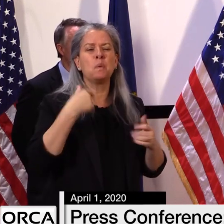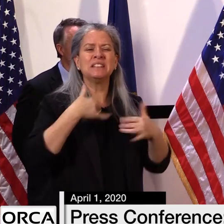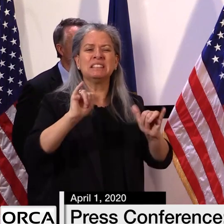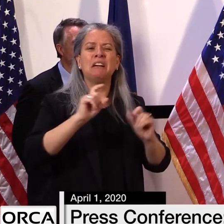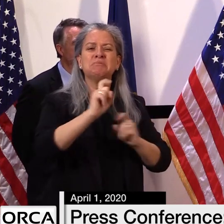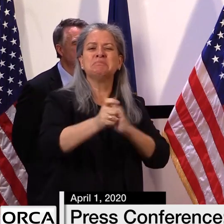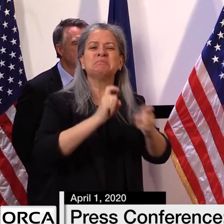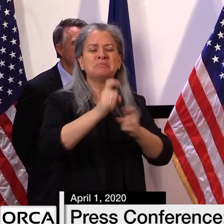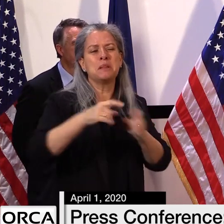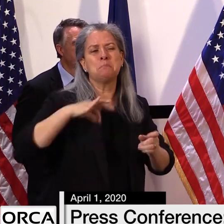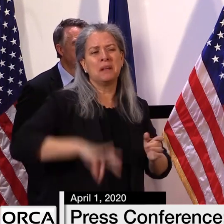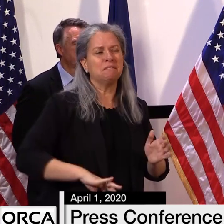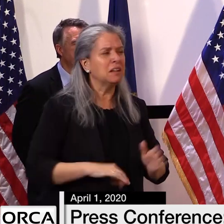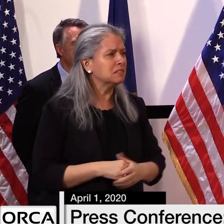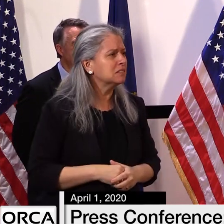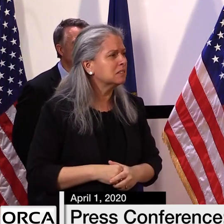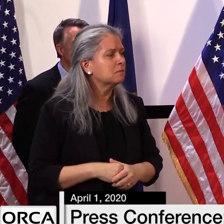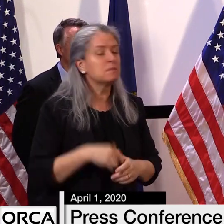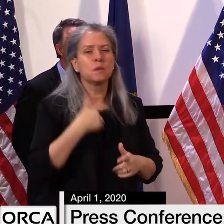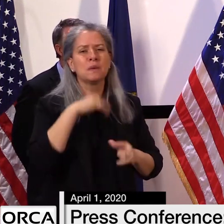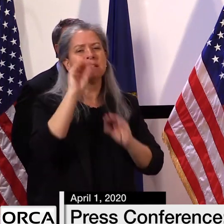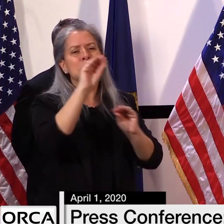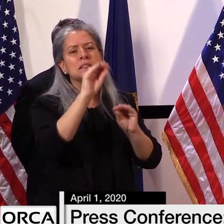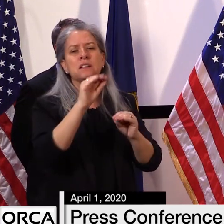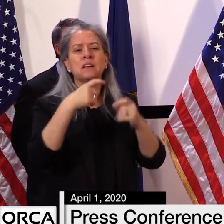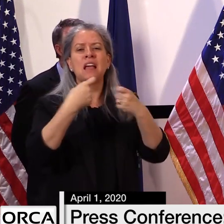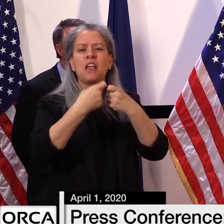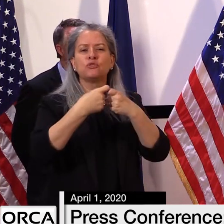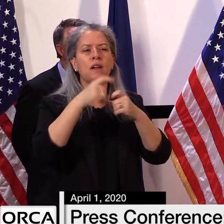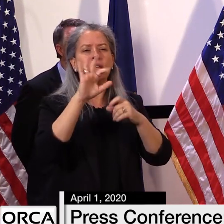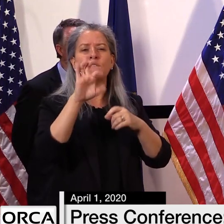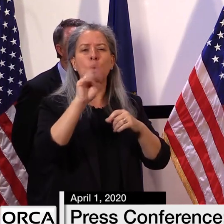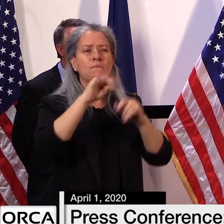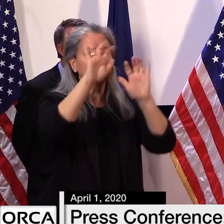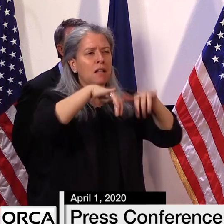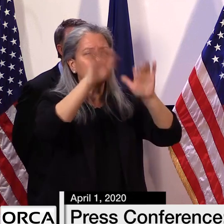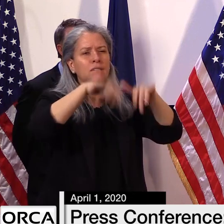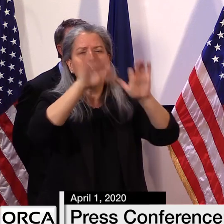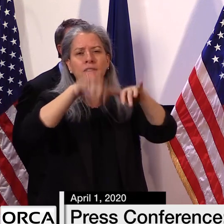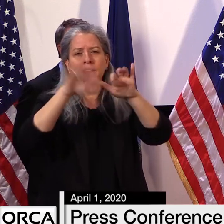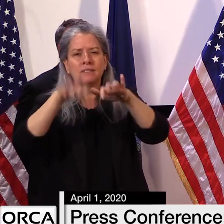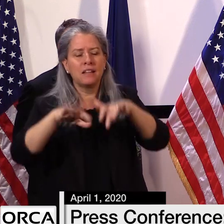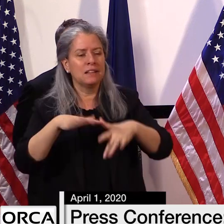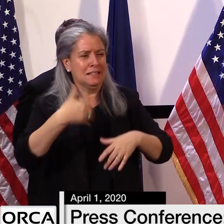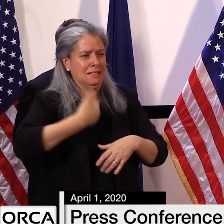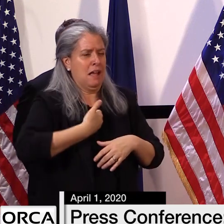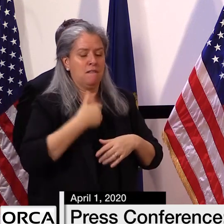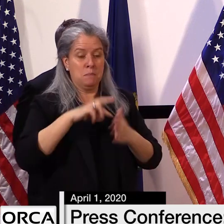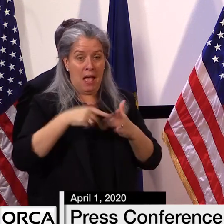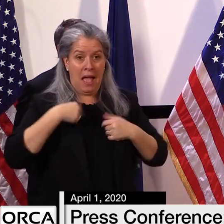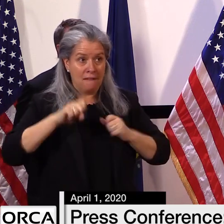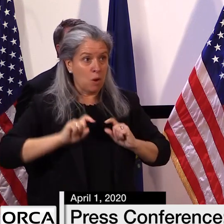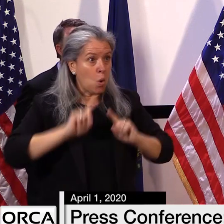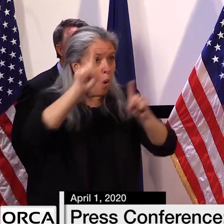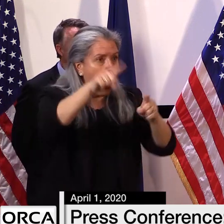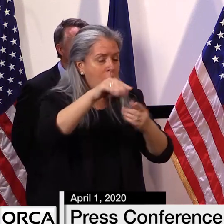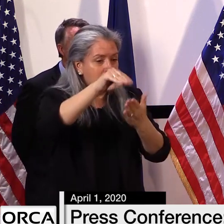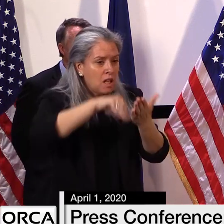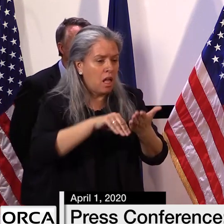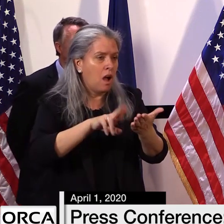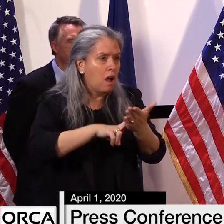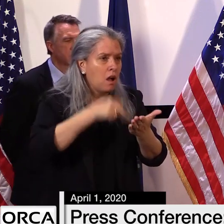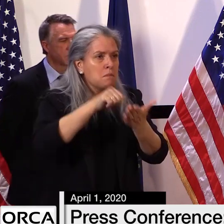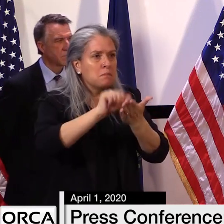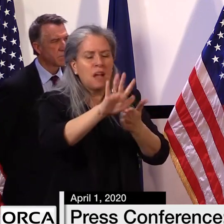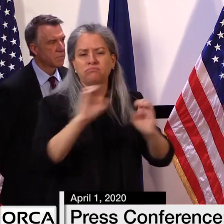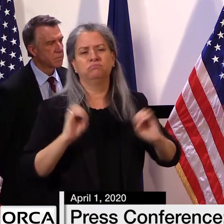also added as many electronic forms as we can online so that people can do as much self-service as they can. I also